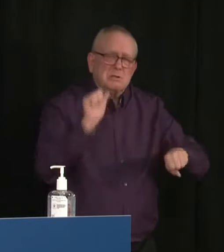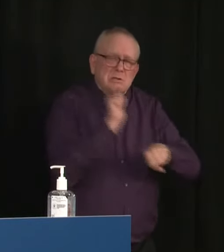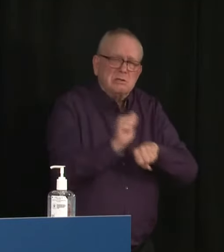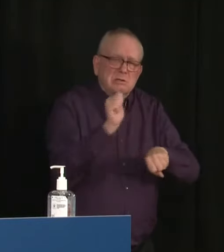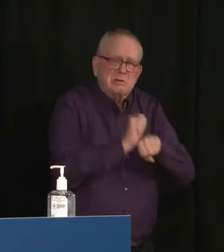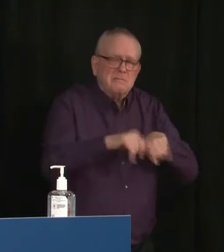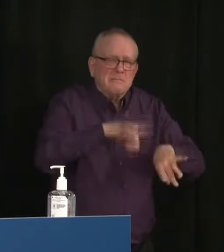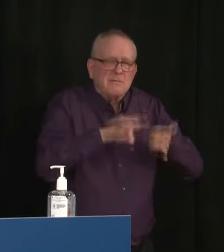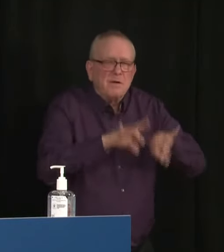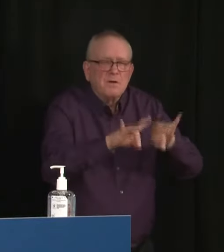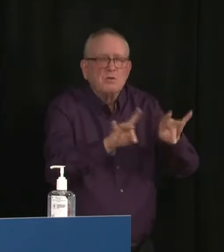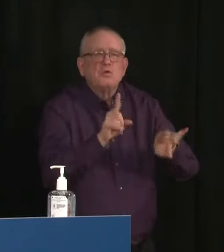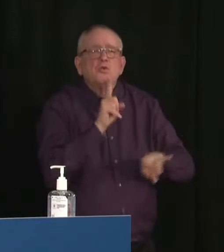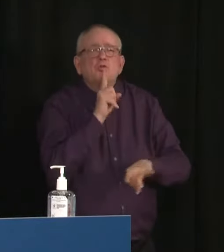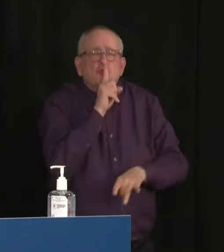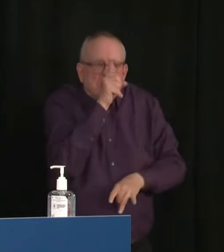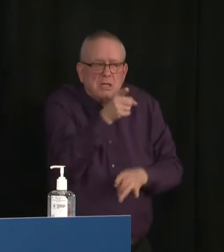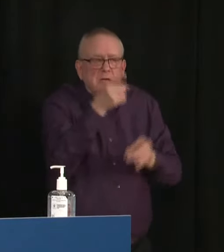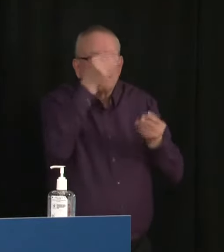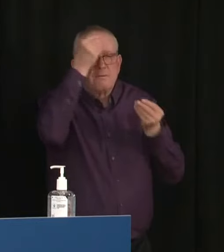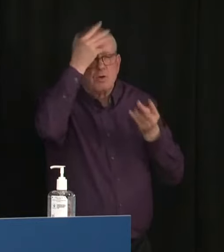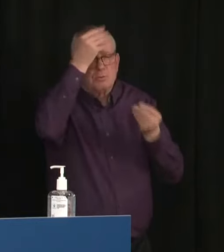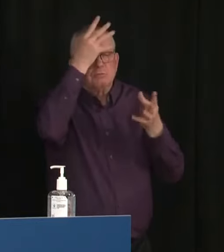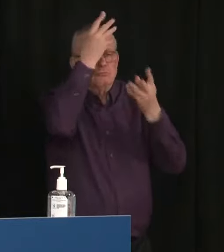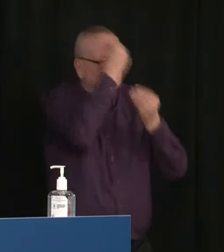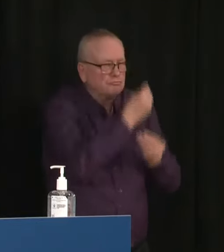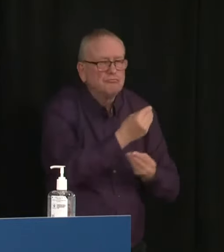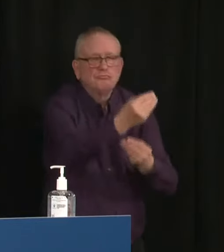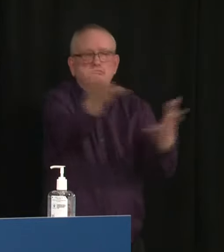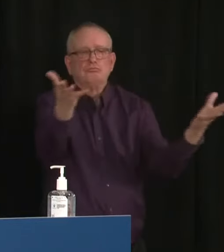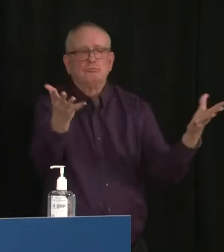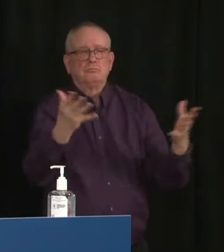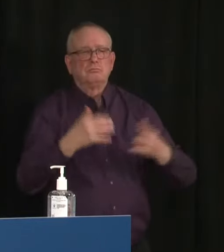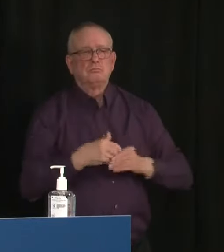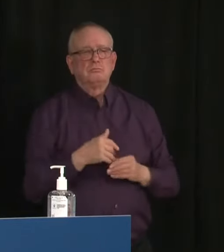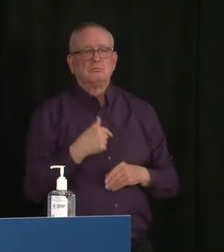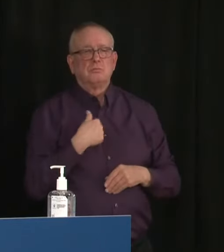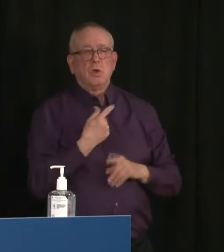of the losses experienced by those who cared about these 14 people.